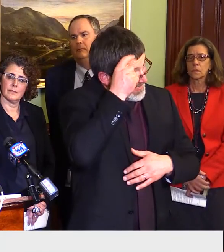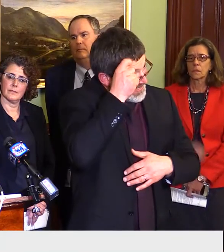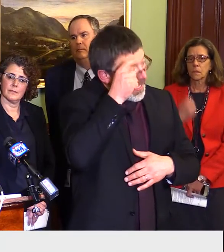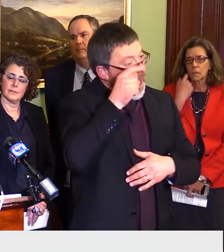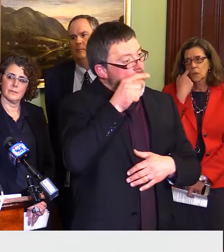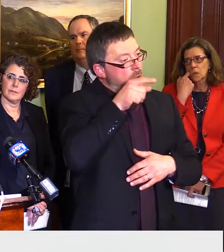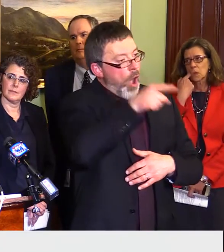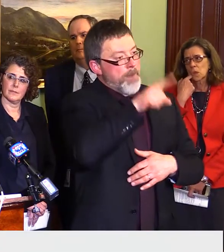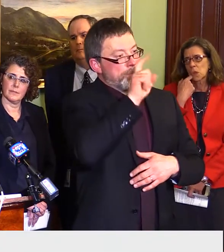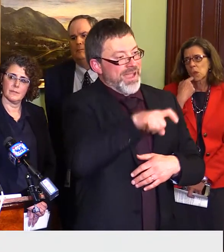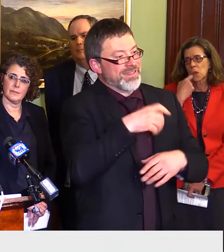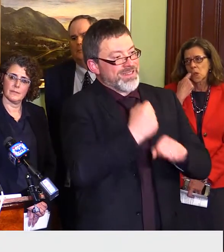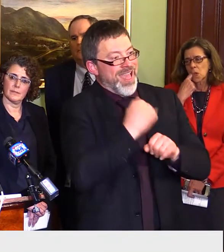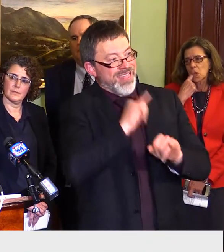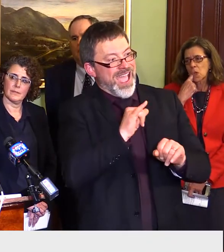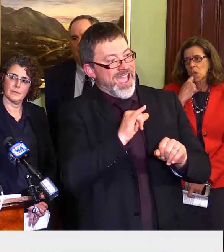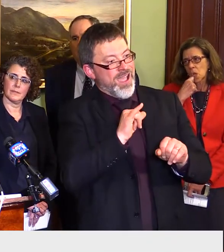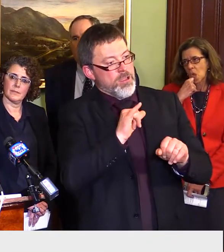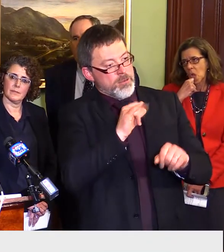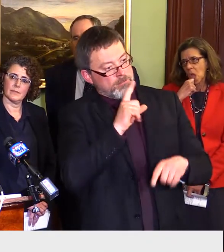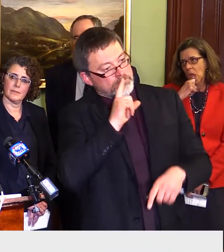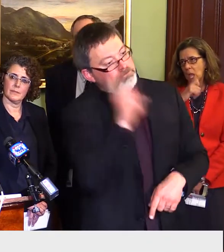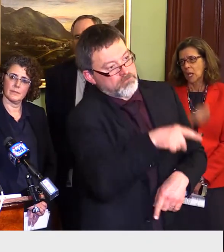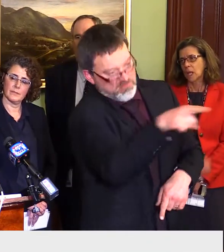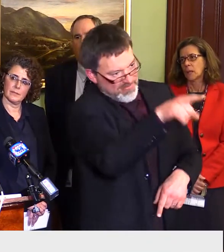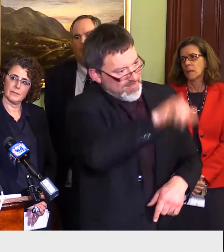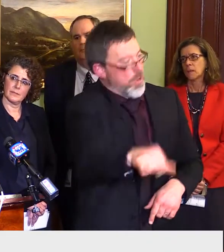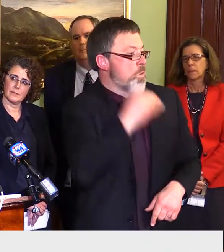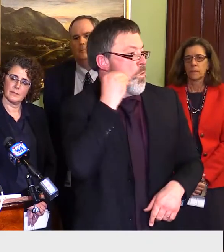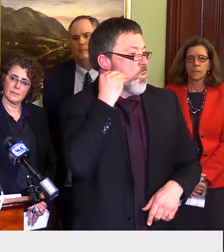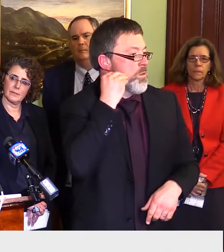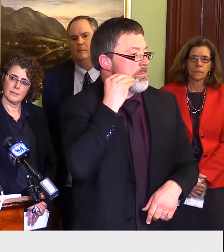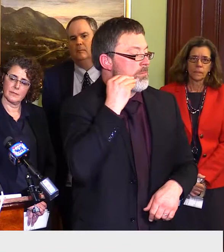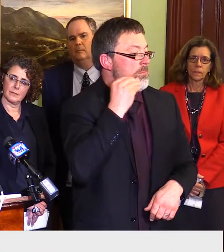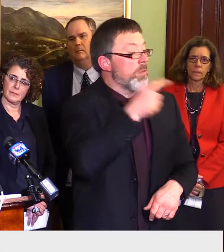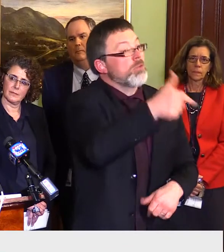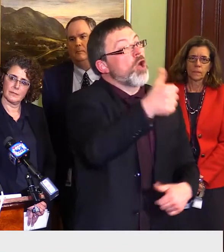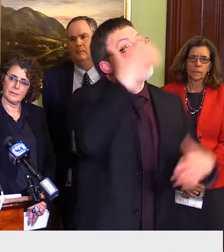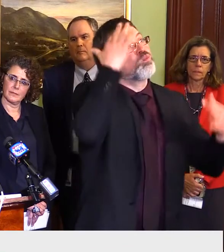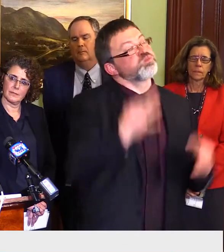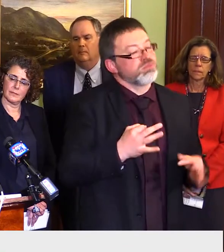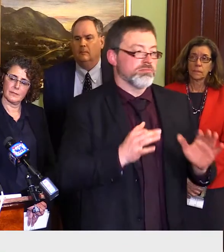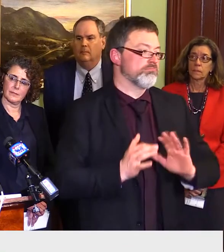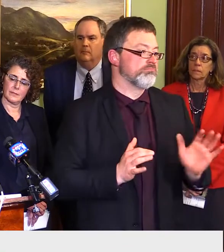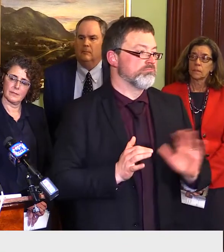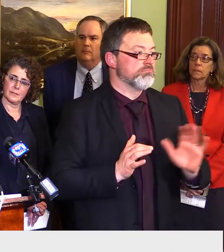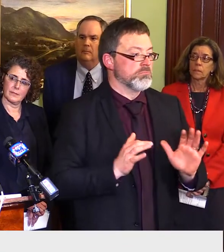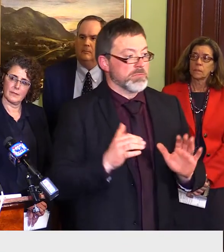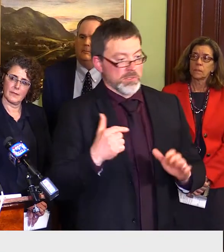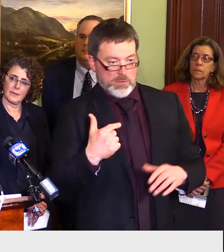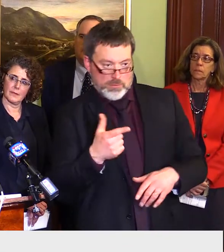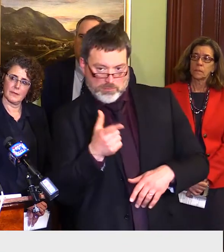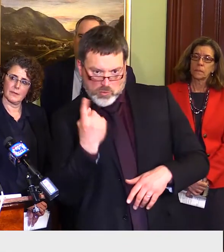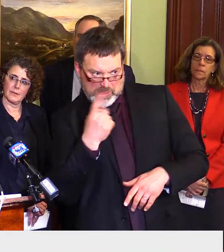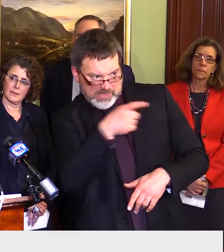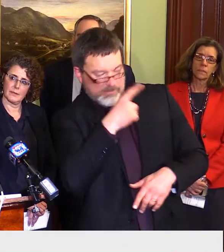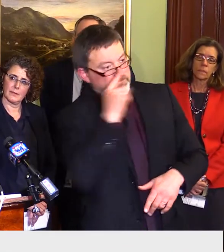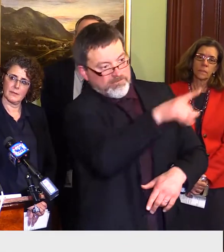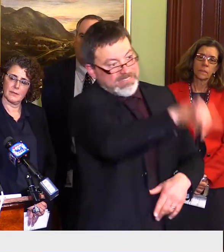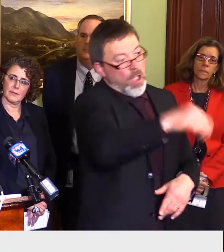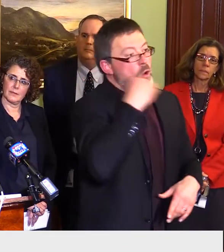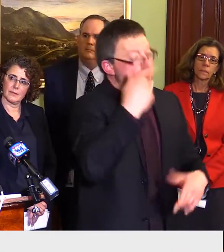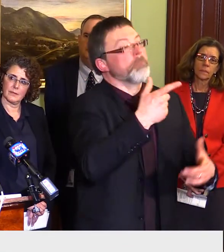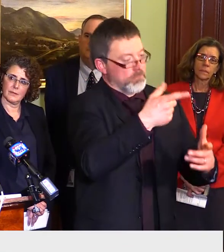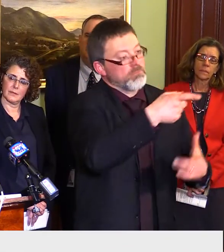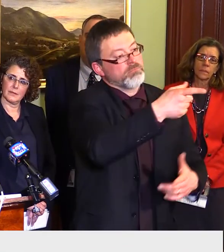polling, so. Yeah, that's a great question, and I don't have the answer to that at this point in time, but we'll have to contemplate that as